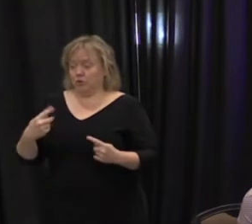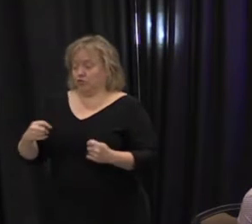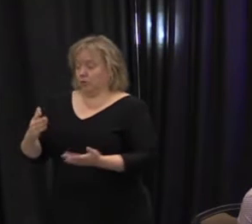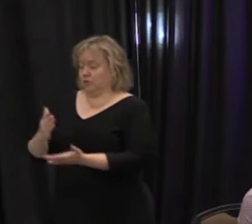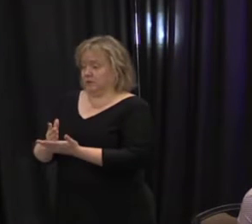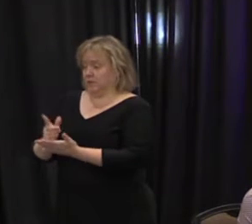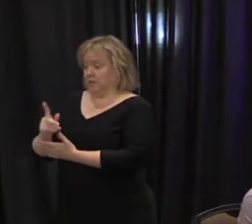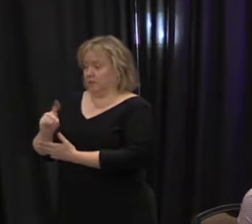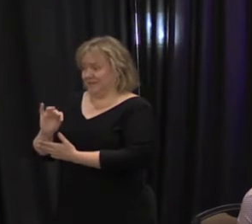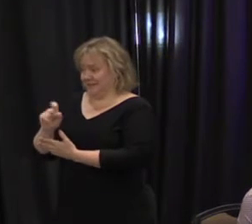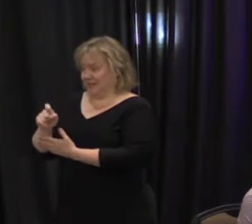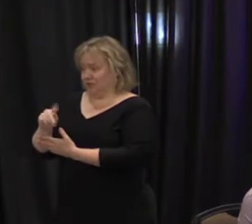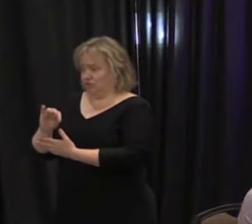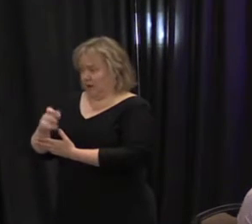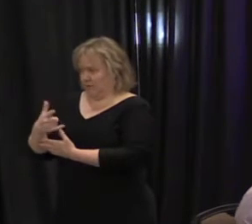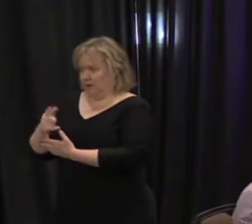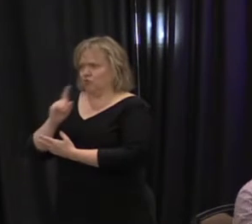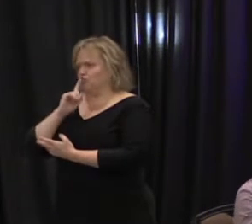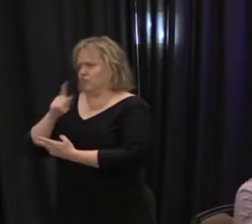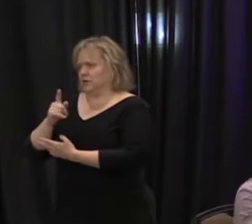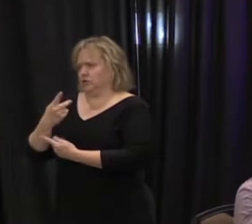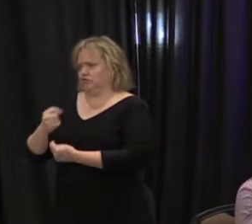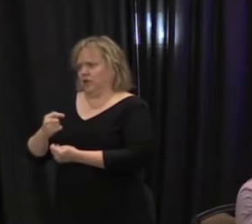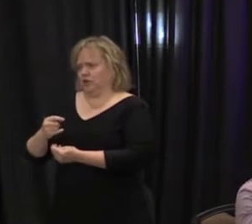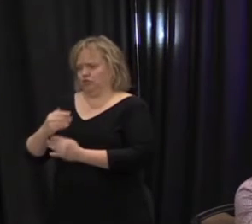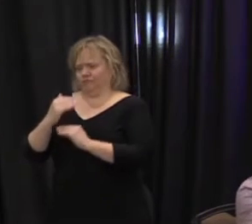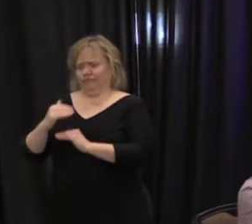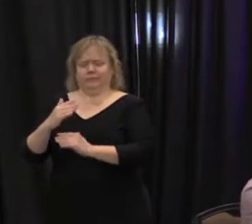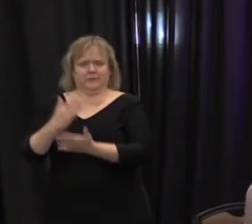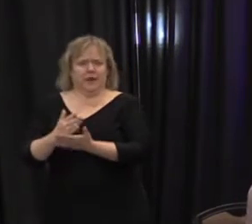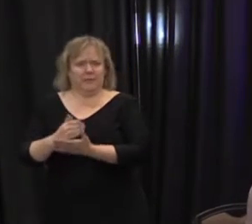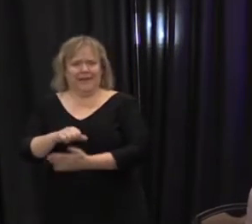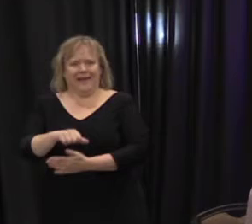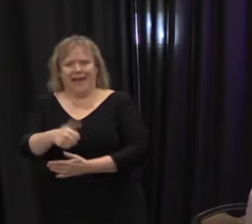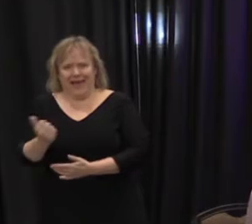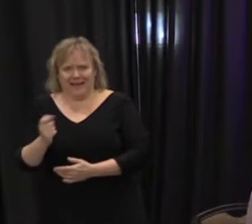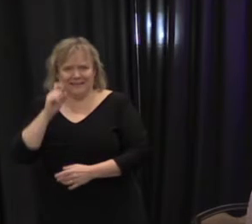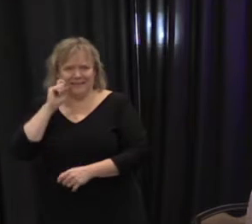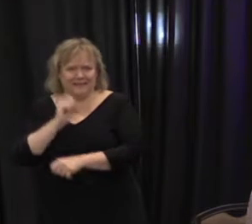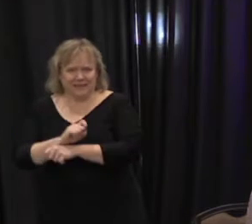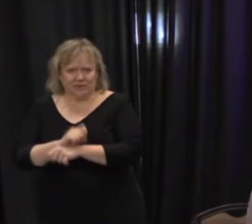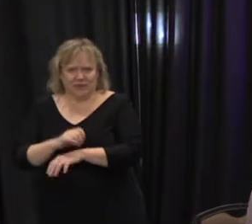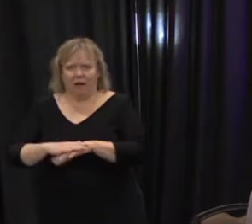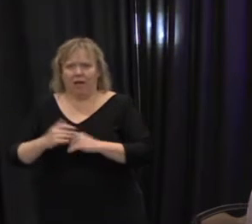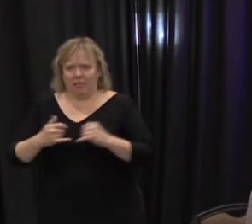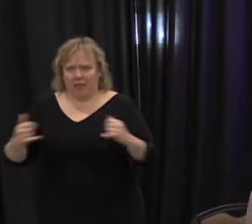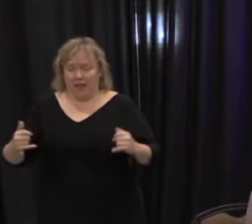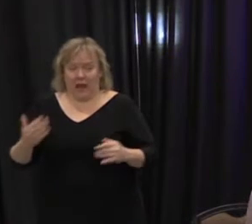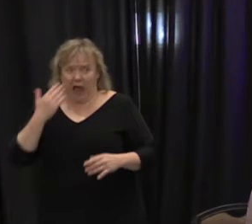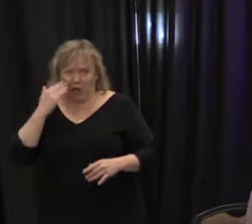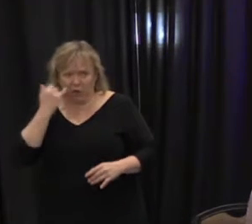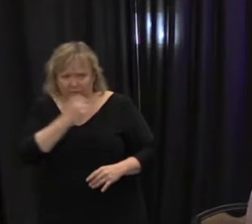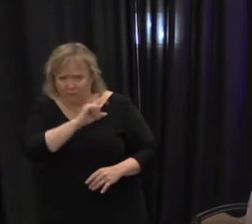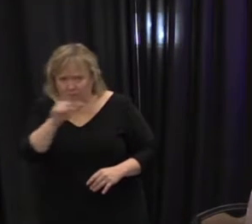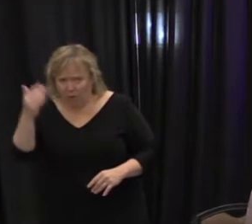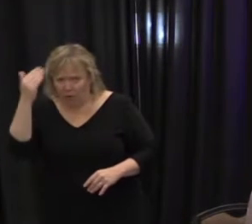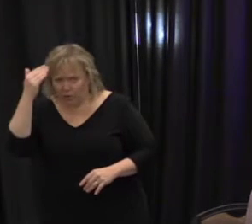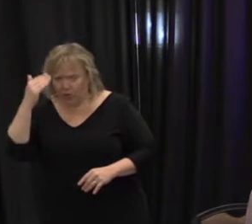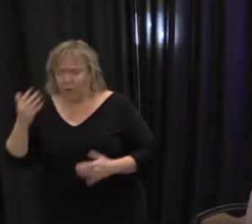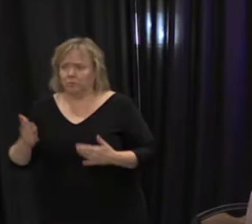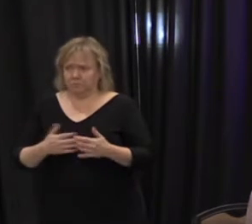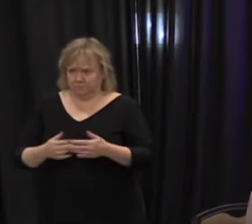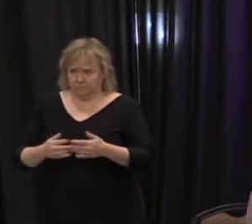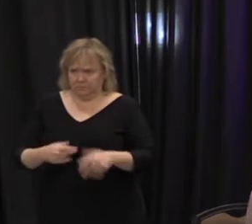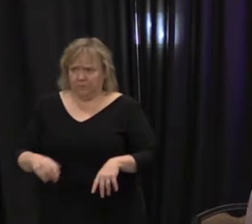of sex work online. And let me stop for a second. I don't know if everybody knows, FOSTA, right